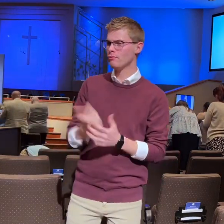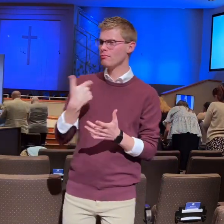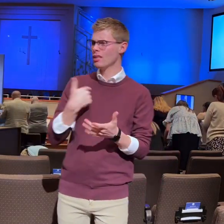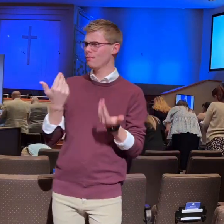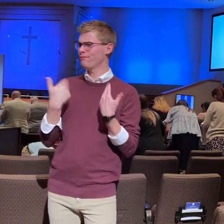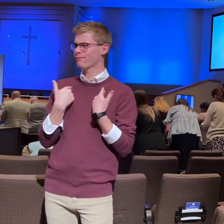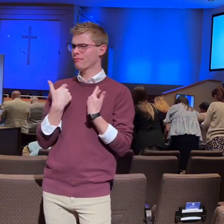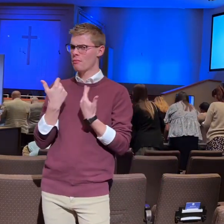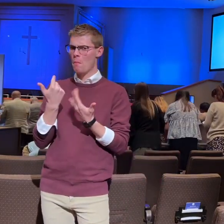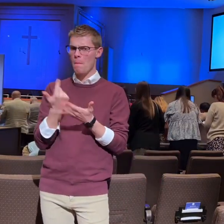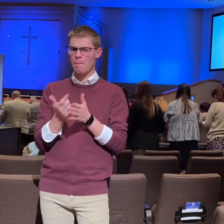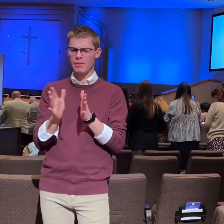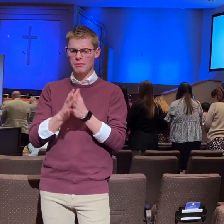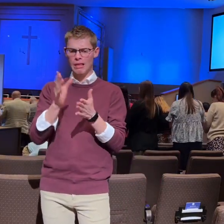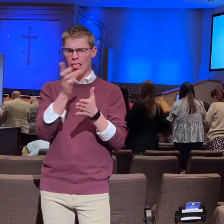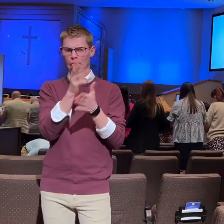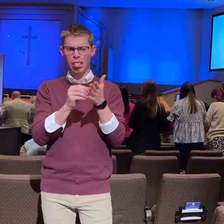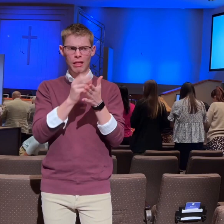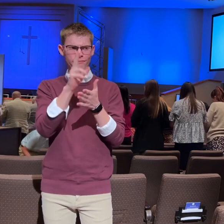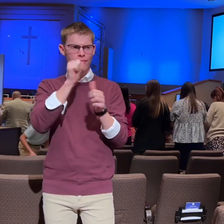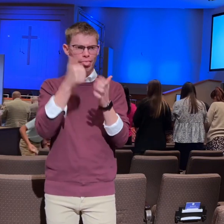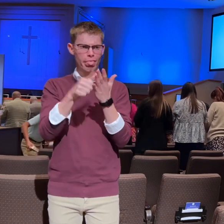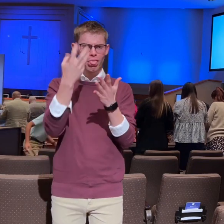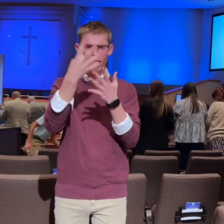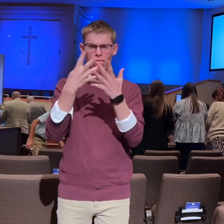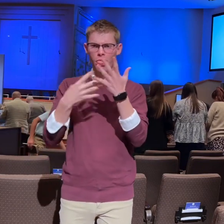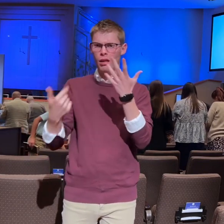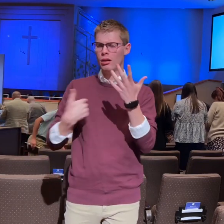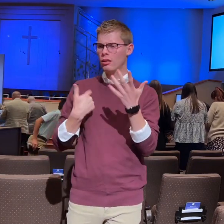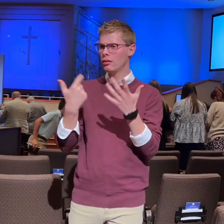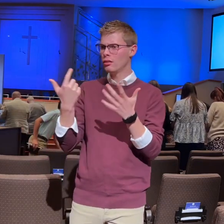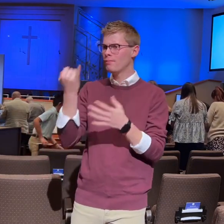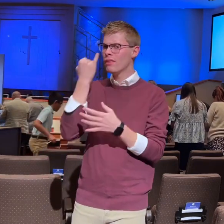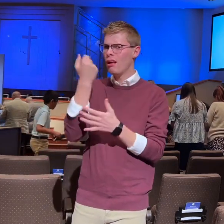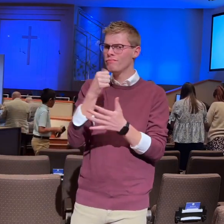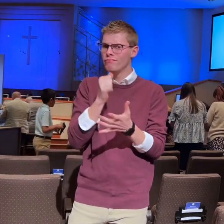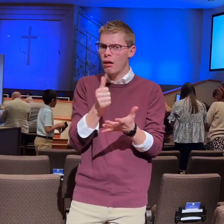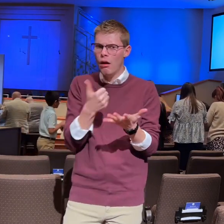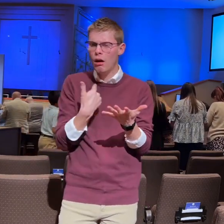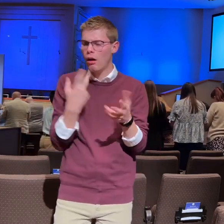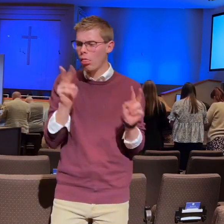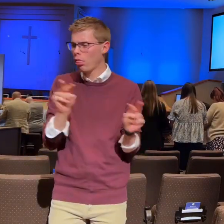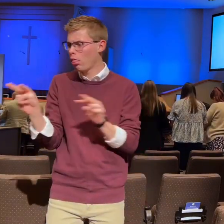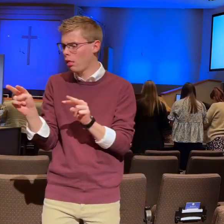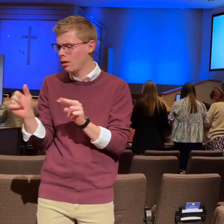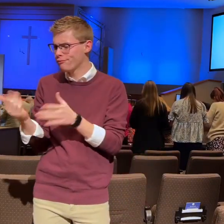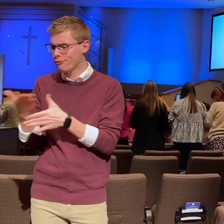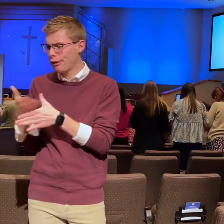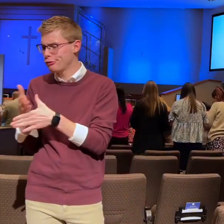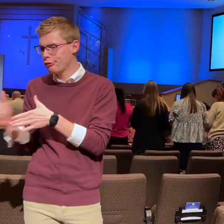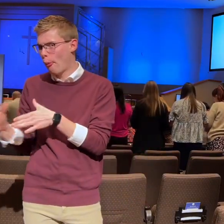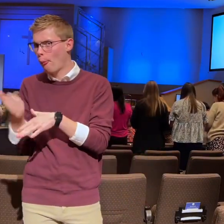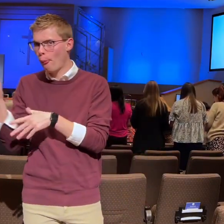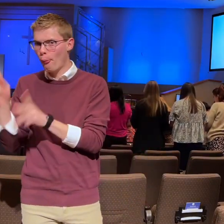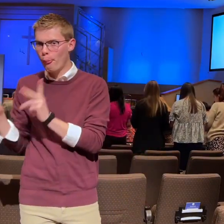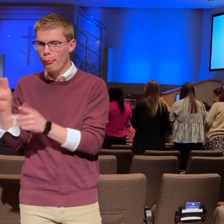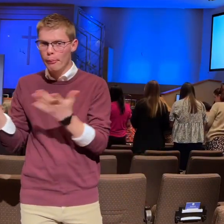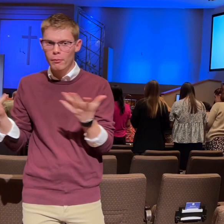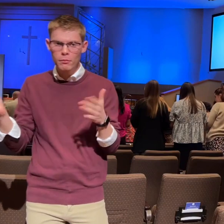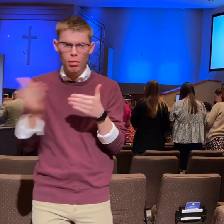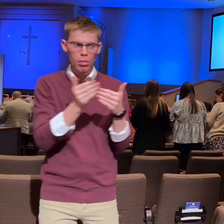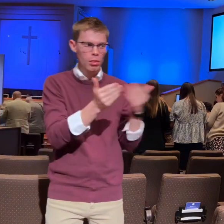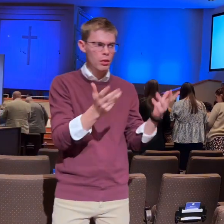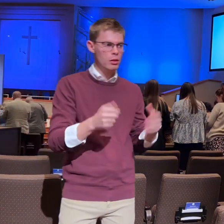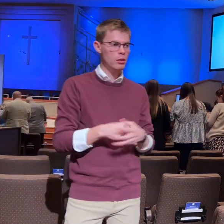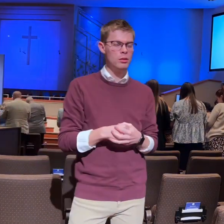coming in. And so if you did not, look on with a neighbor or you could slip back there or ushers may have one. But